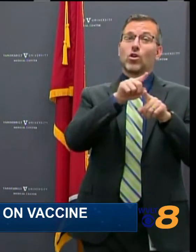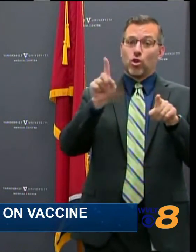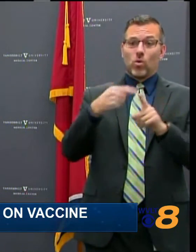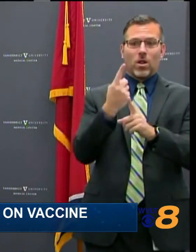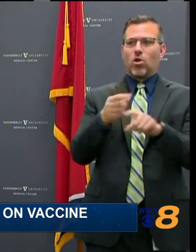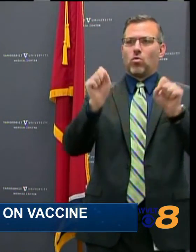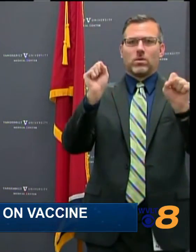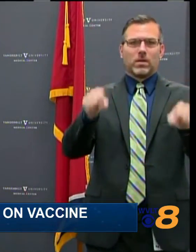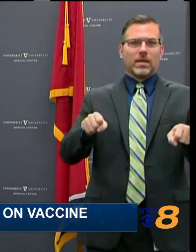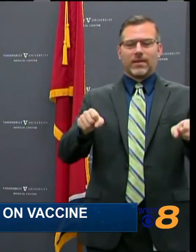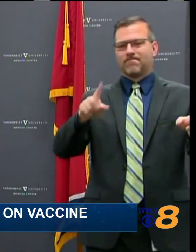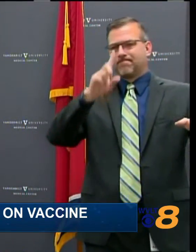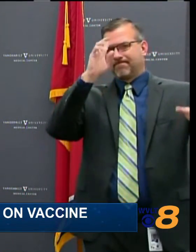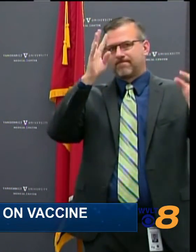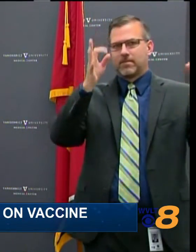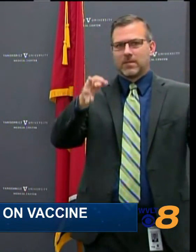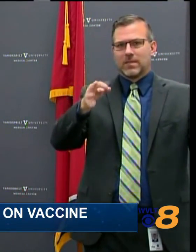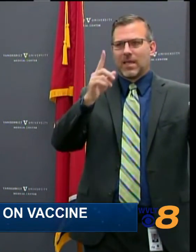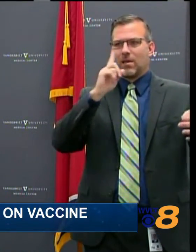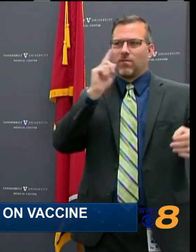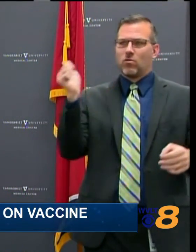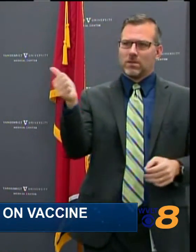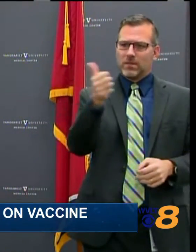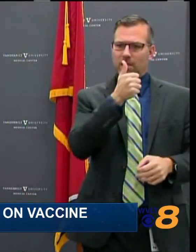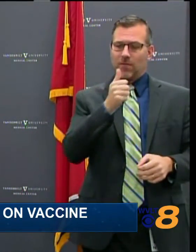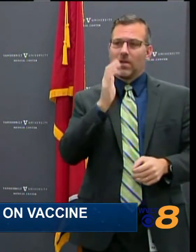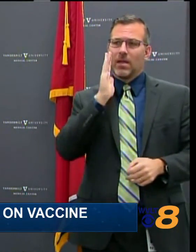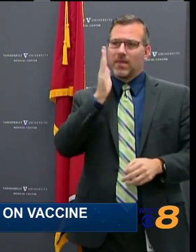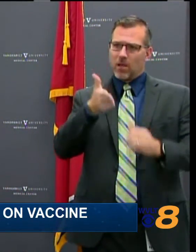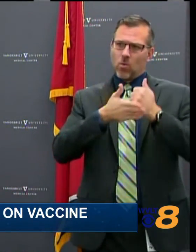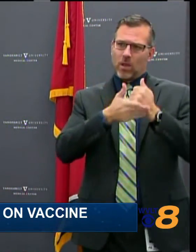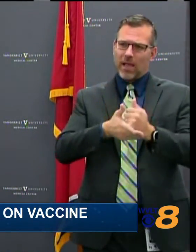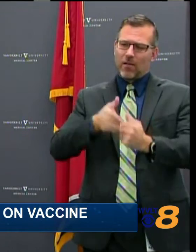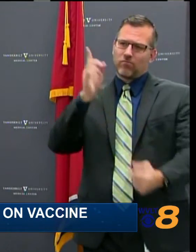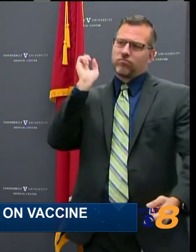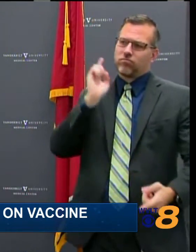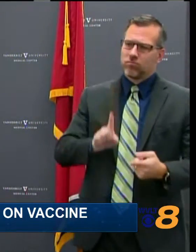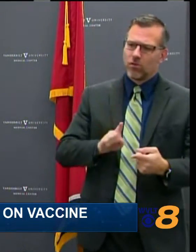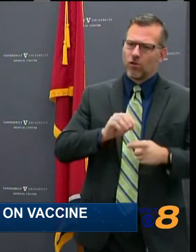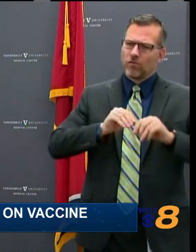personal decisions that will responsibly curb the spread of this virus.